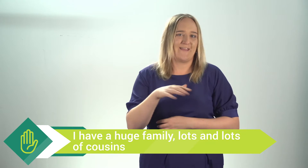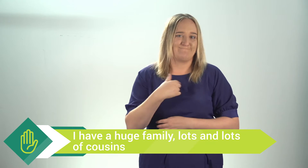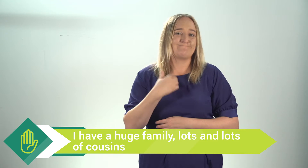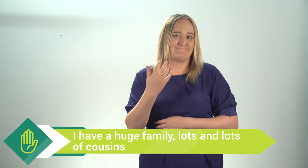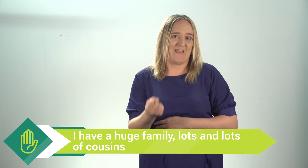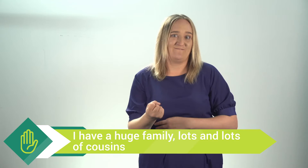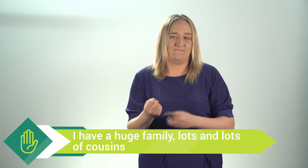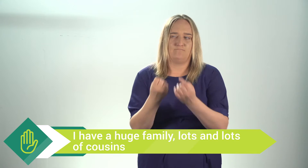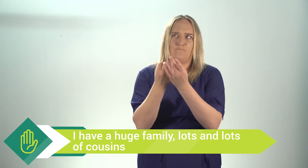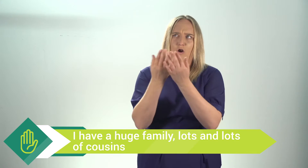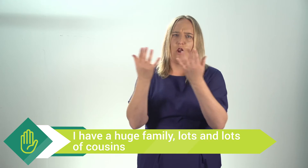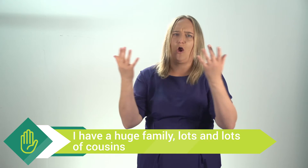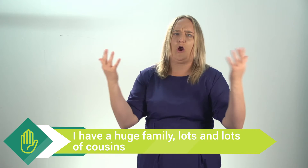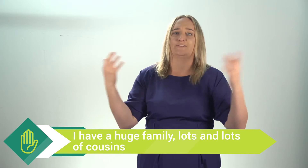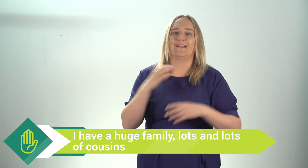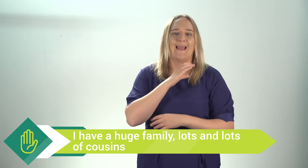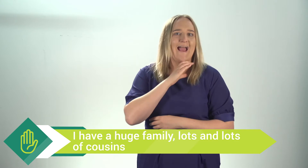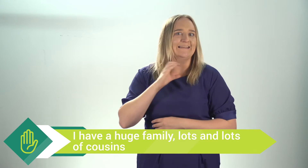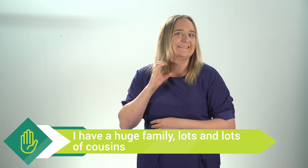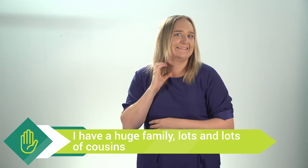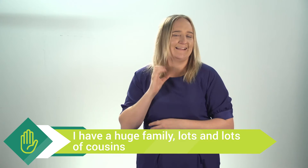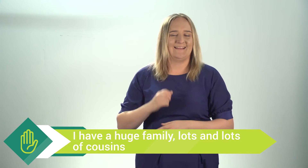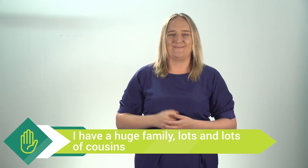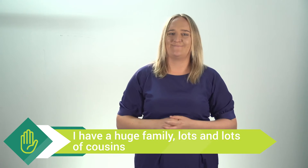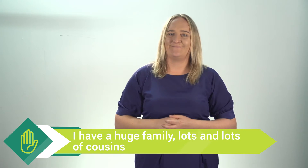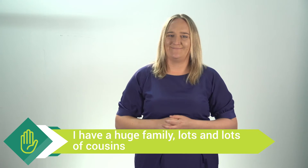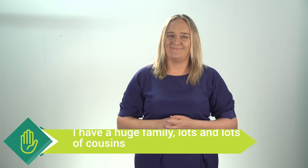I have a huge family, lots and lots of cousins.